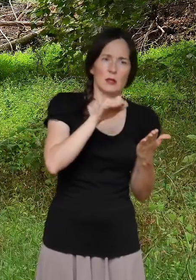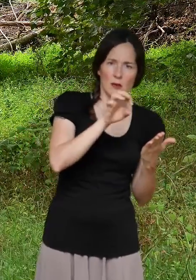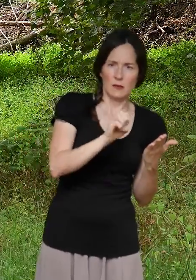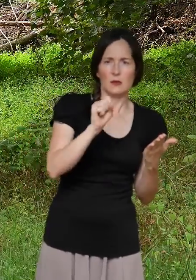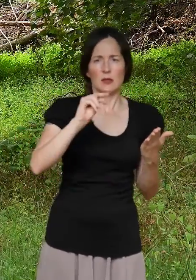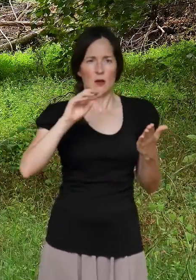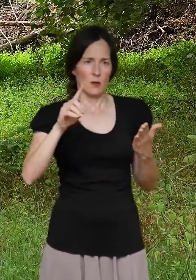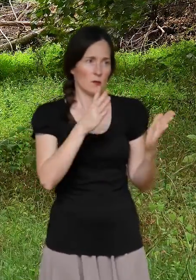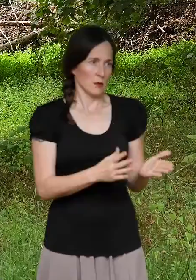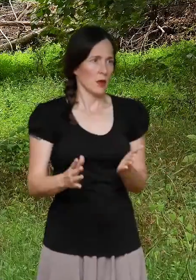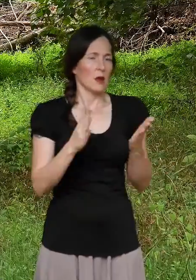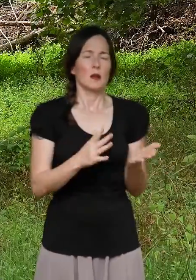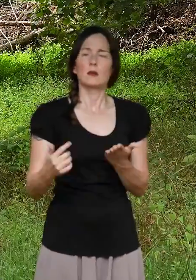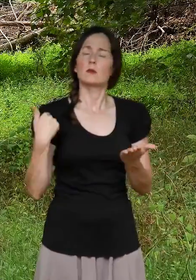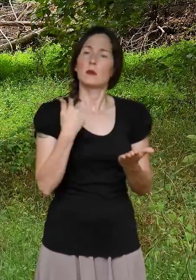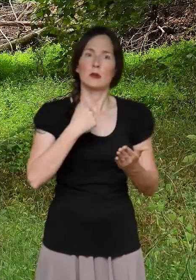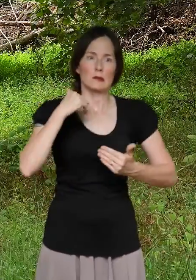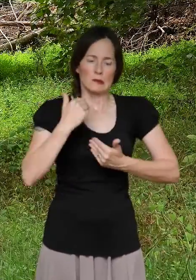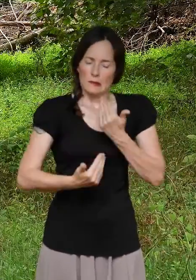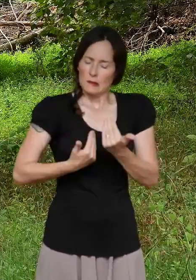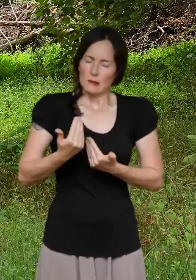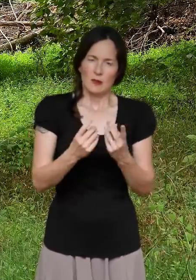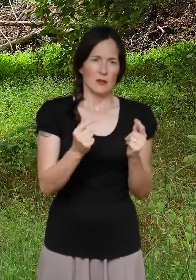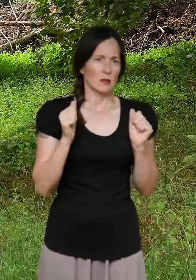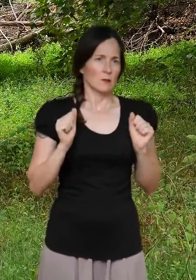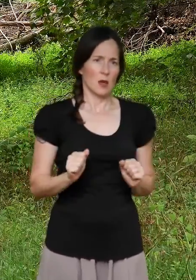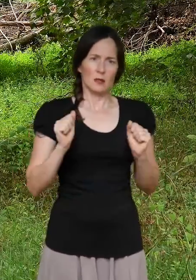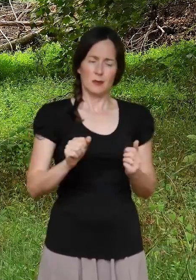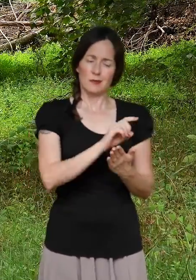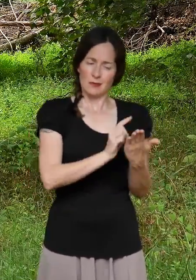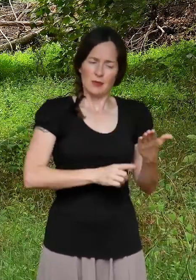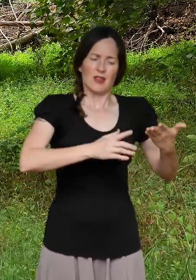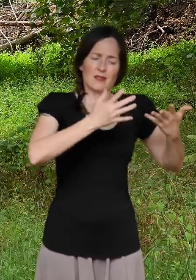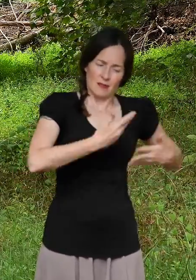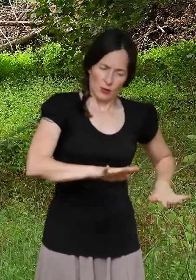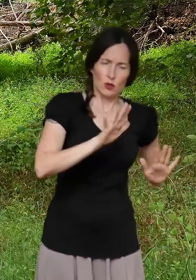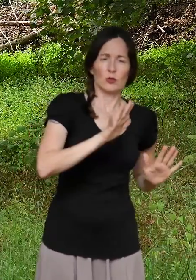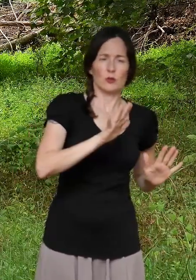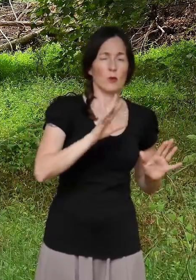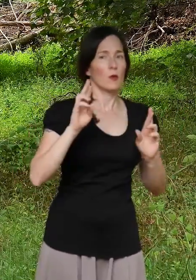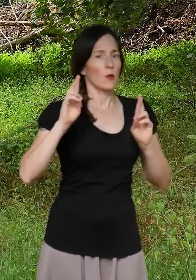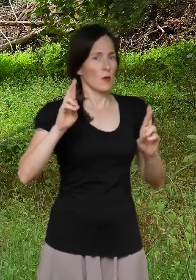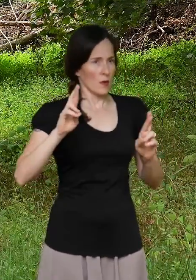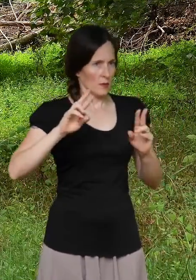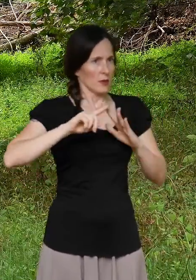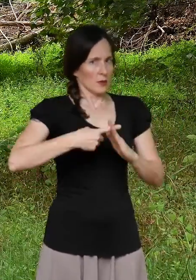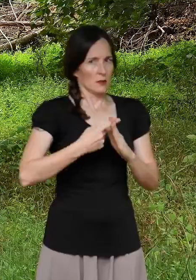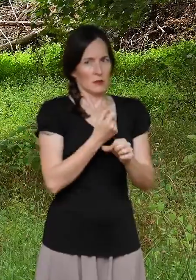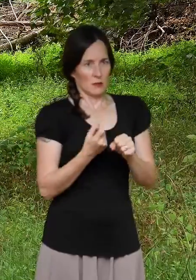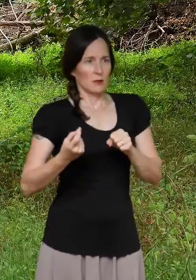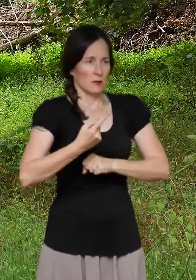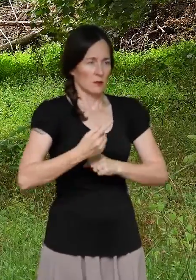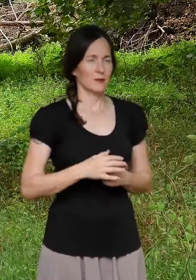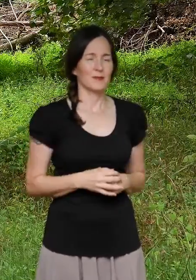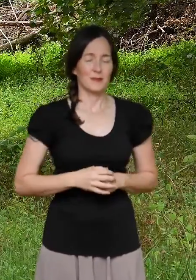And finally, in the coming weeks, we will commence the design process for the extended North Tunnel